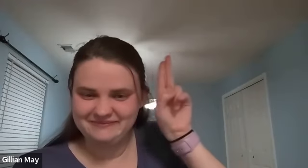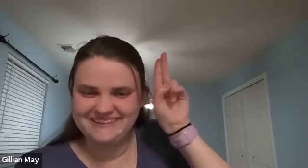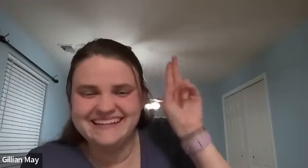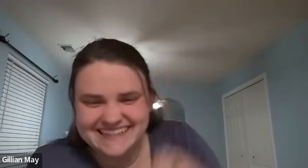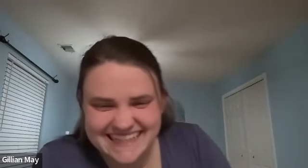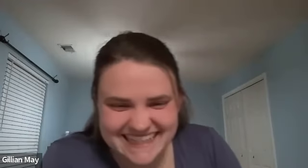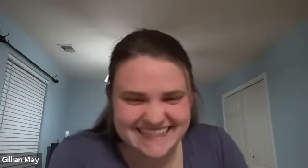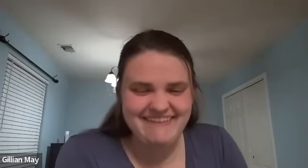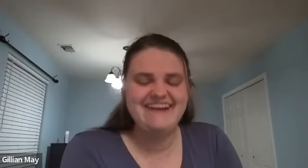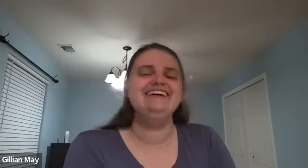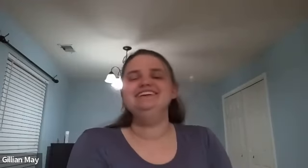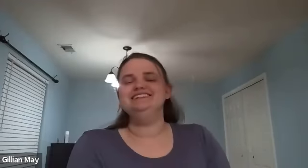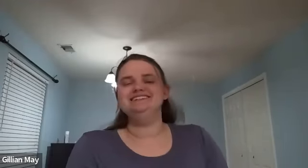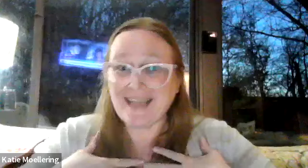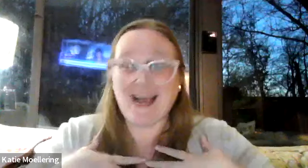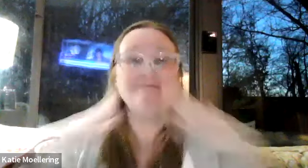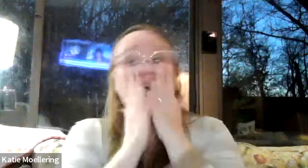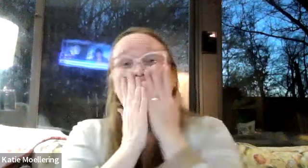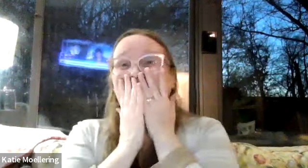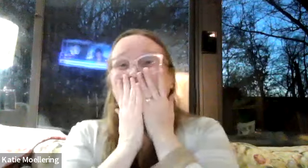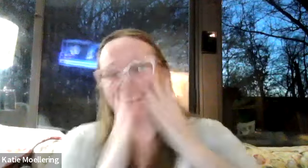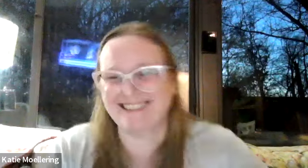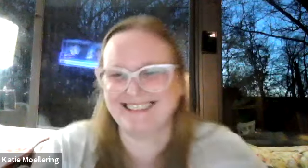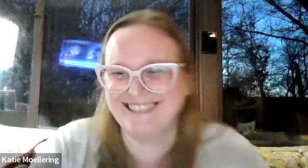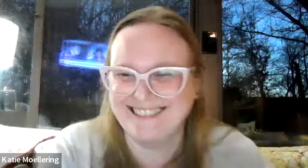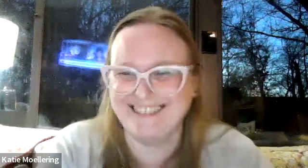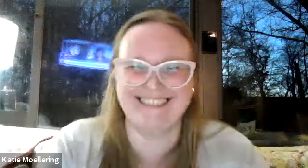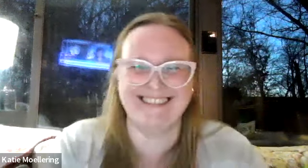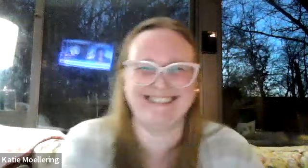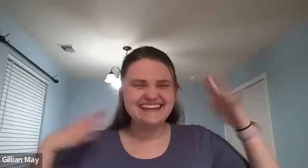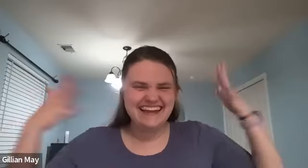Did it right? You did get it right. You did.